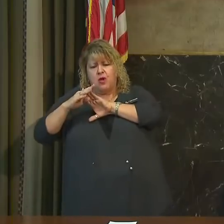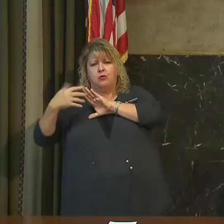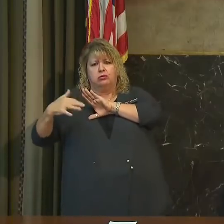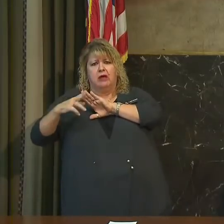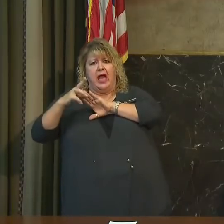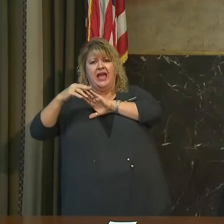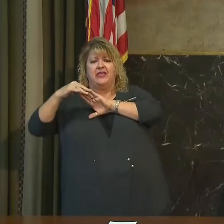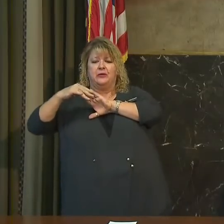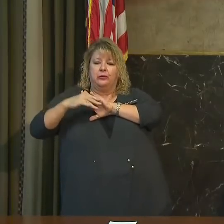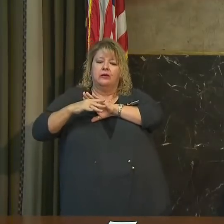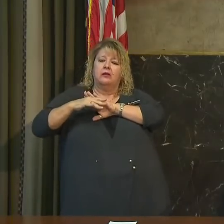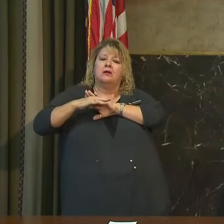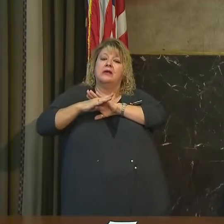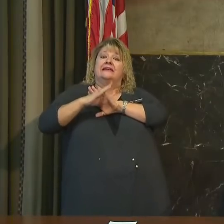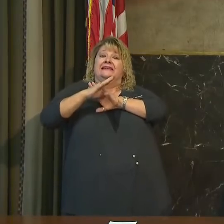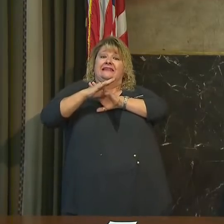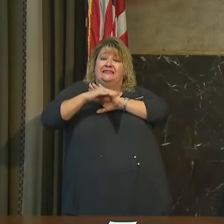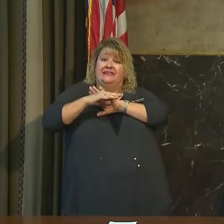pandemic.